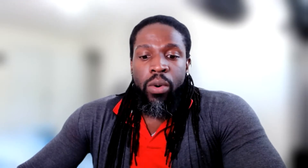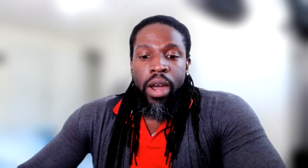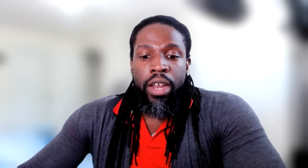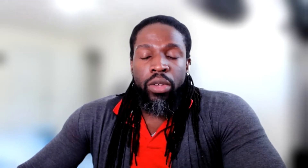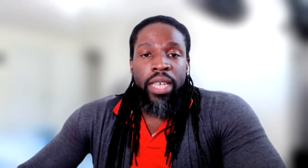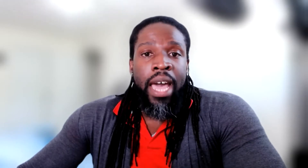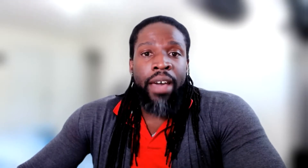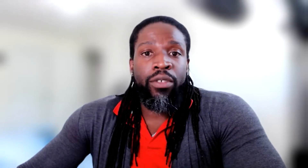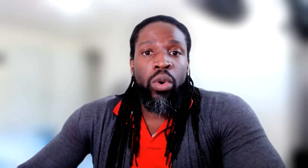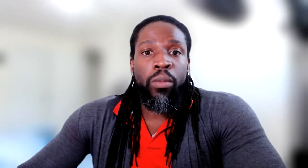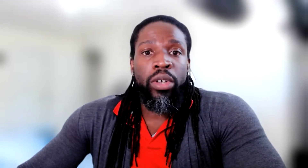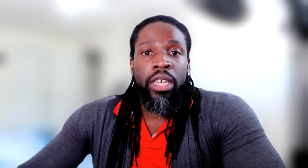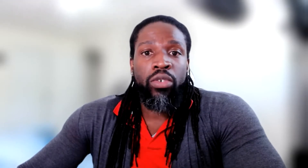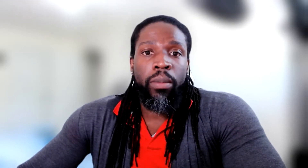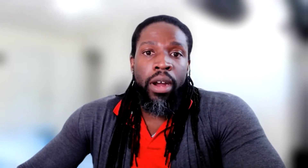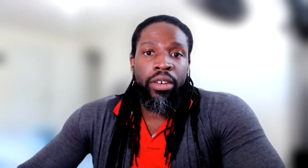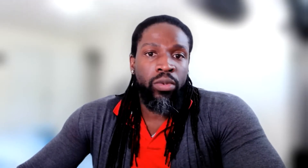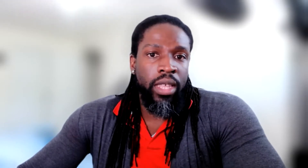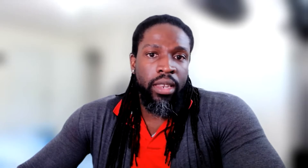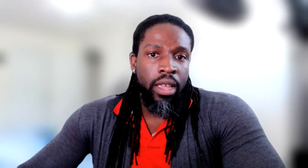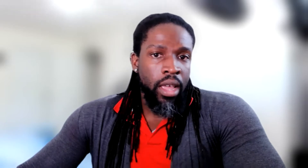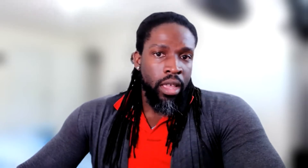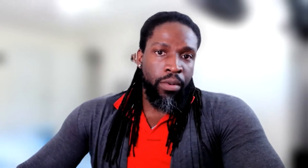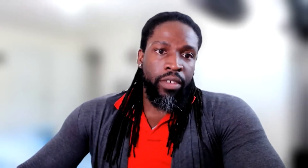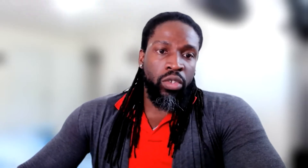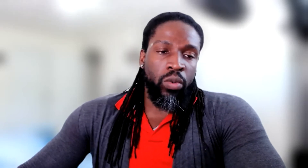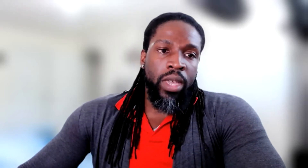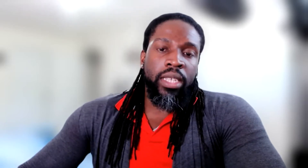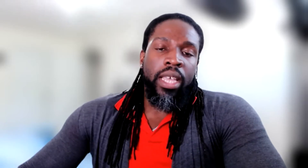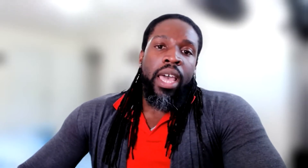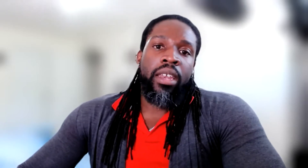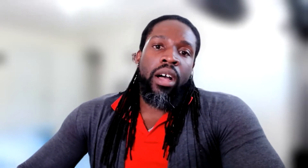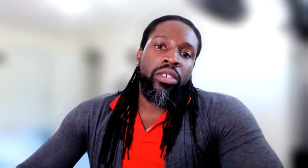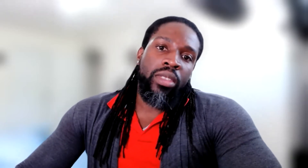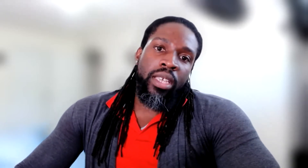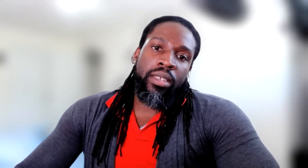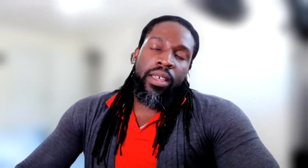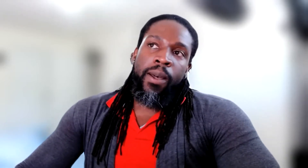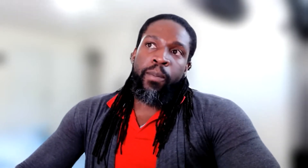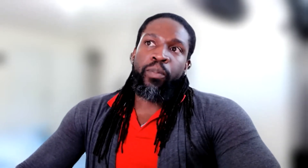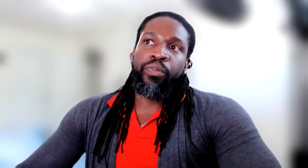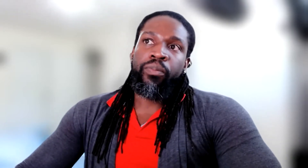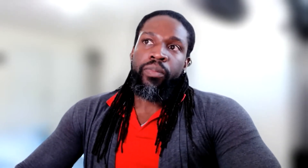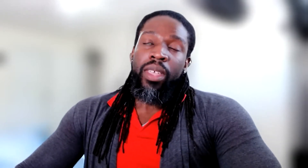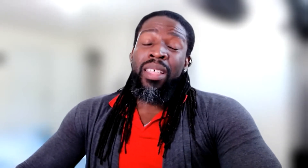CDC required you to have 2 or more sexual partners within the previous 2 weeks. And also these